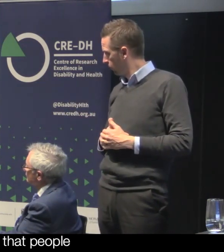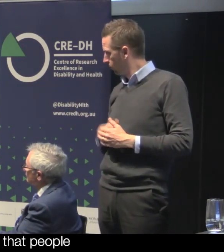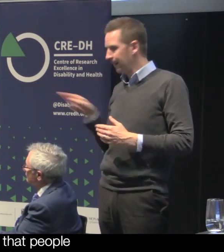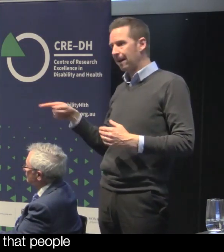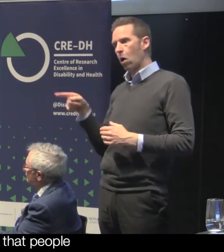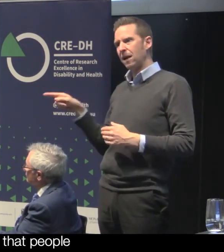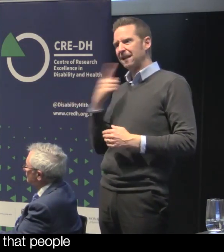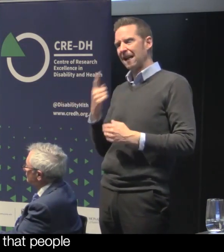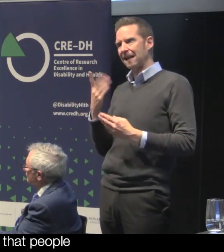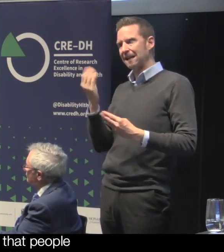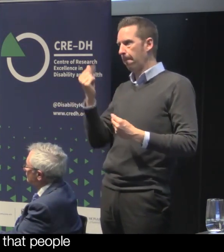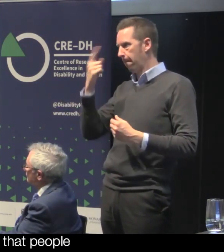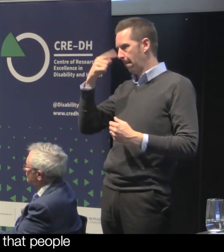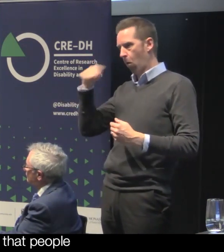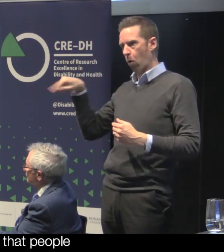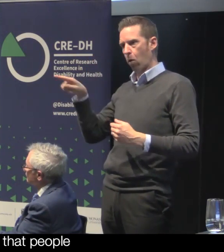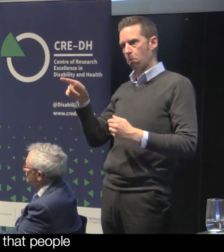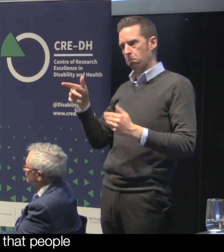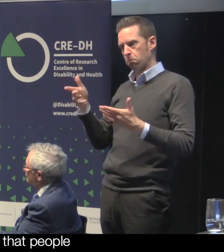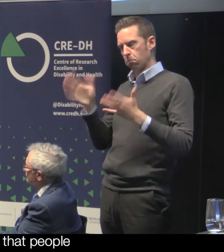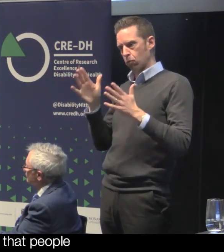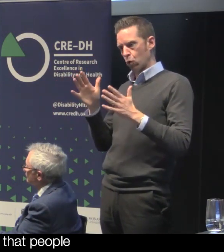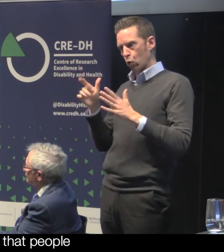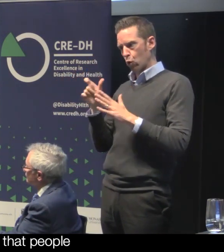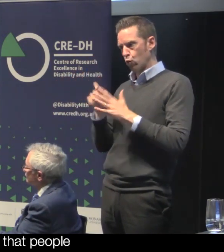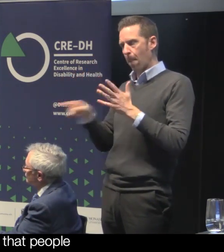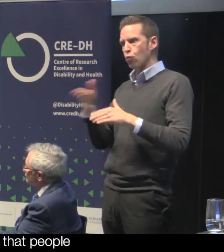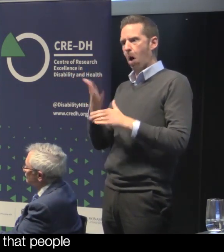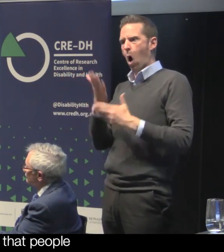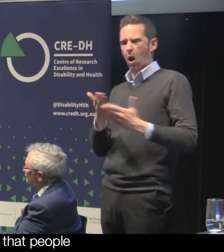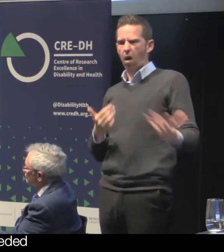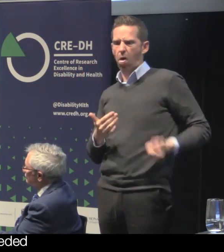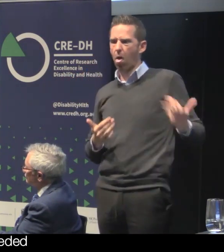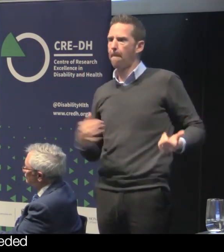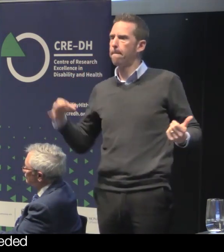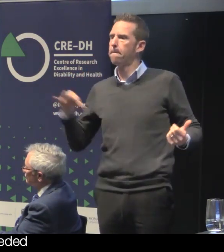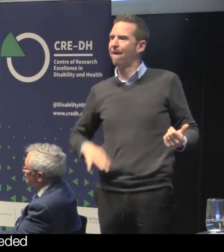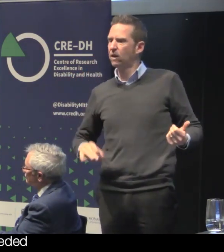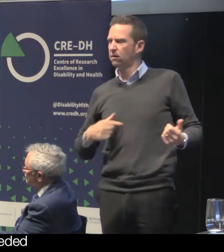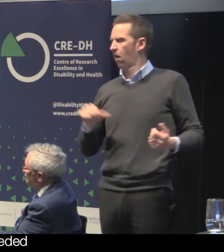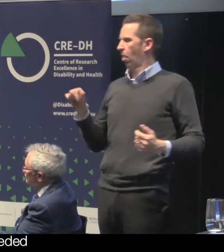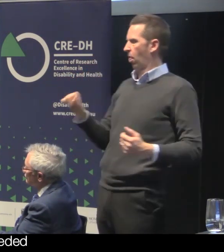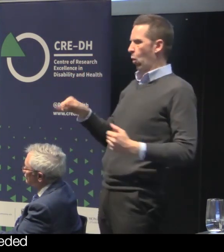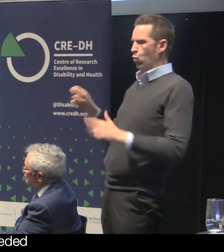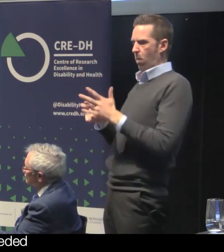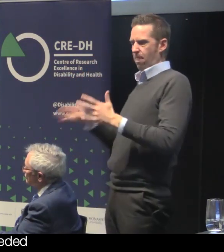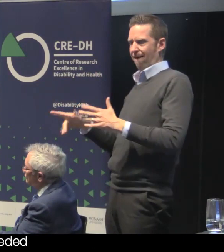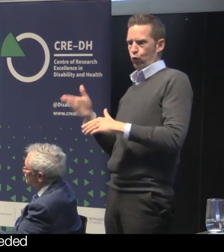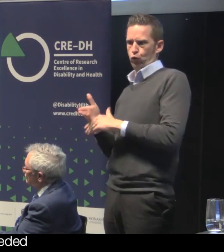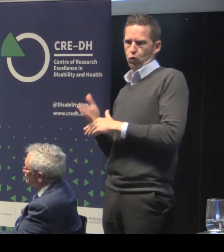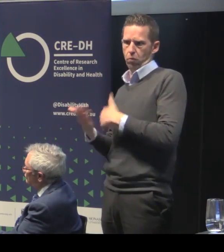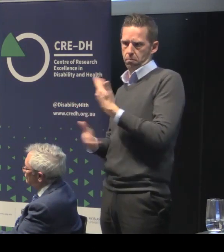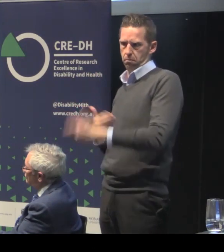because they were on the benefits and they needed to attend the course to receive